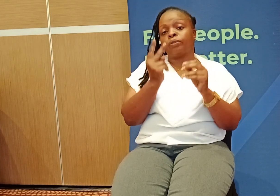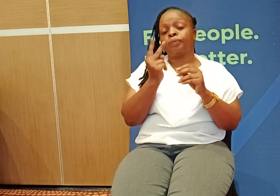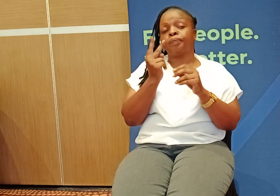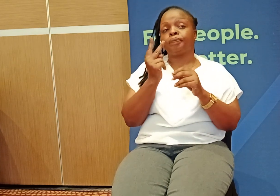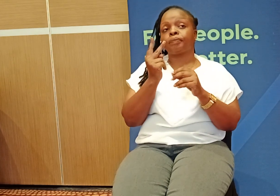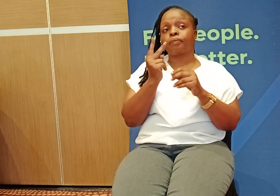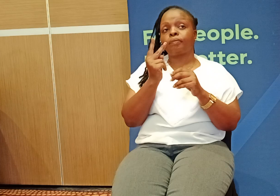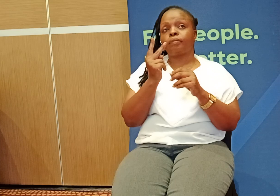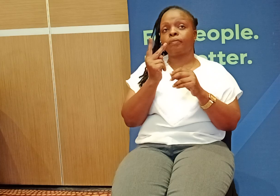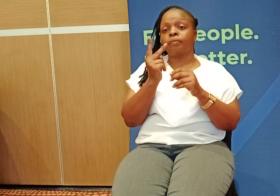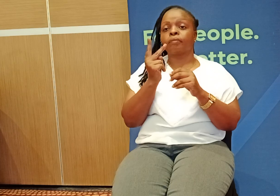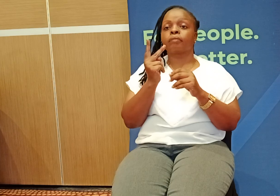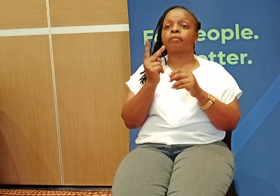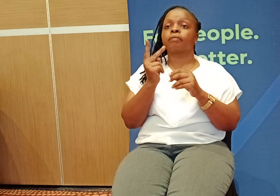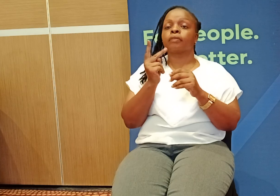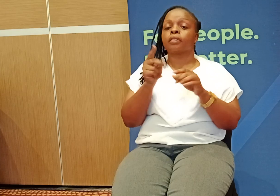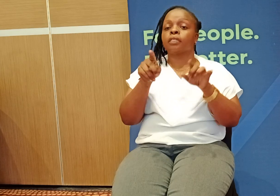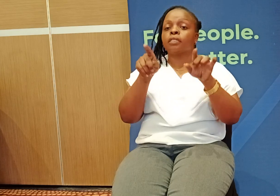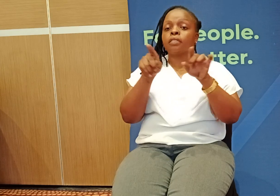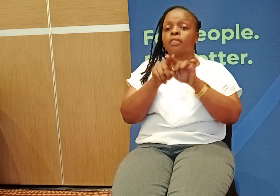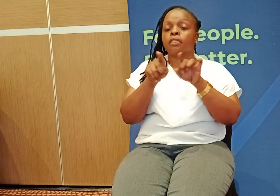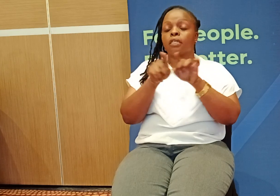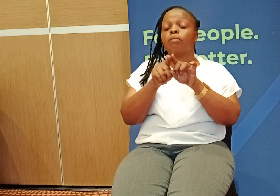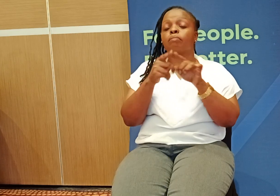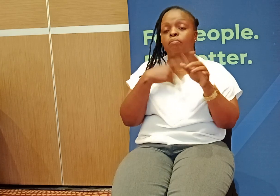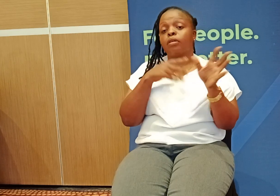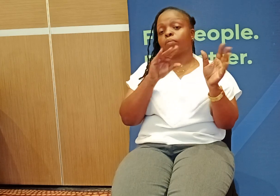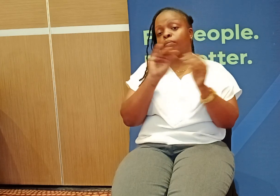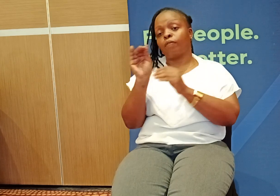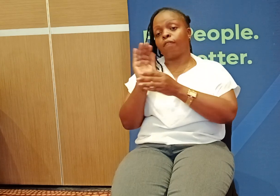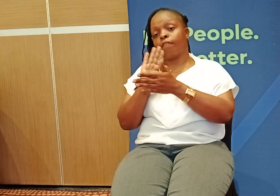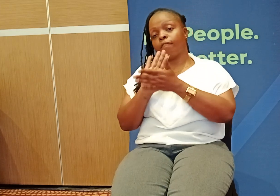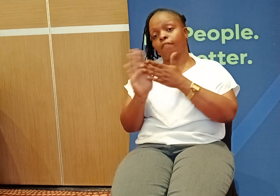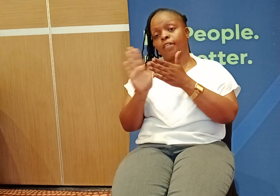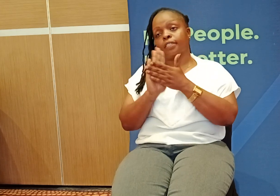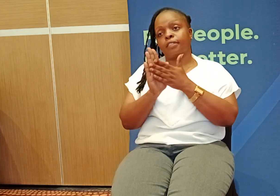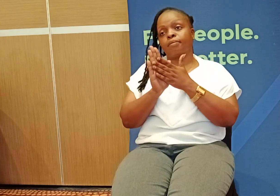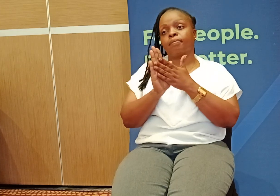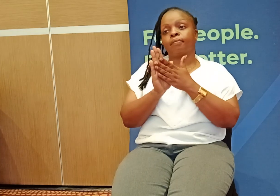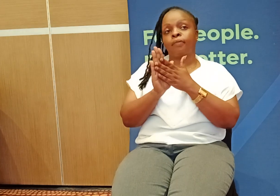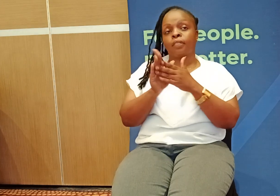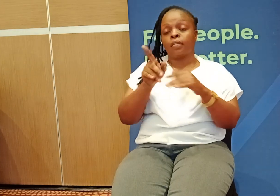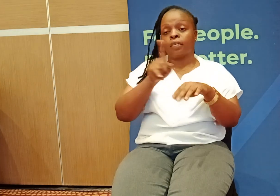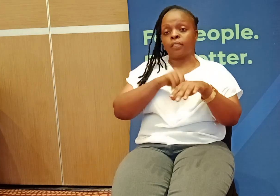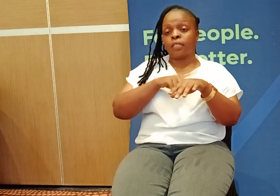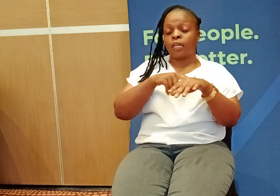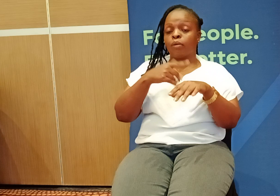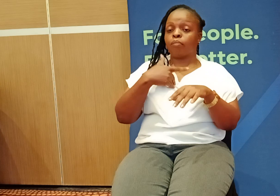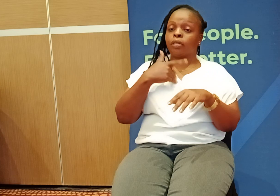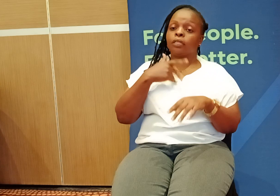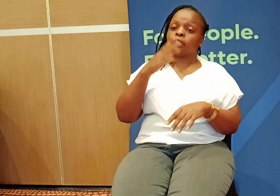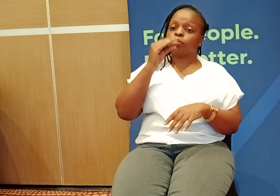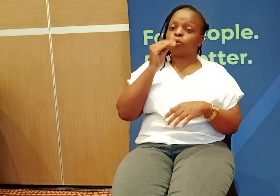and you can sense I'm moving a little bit fast. When I spoke sometime